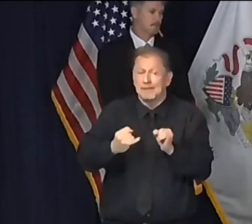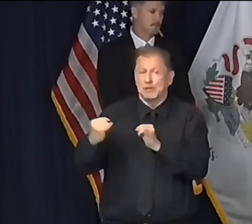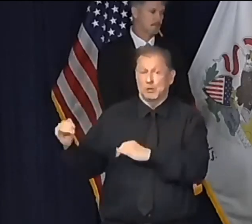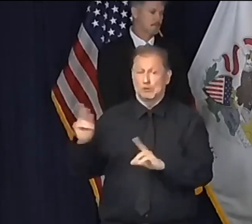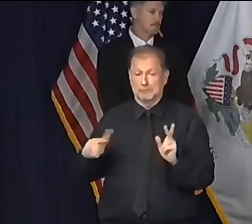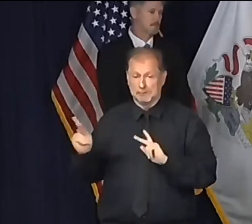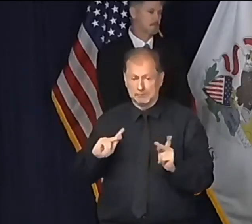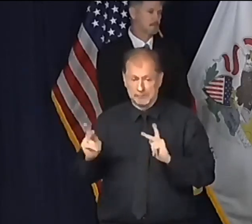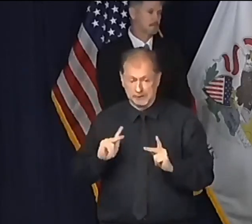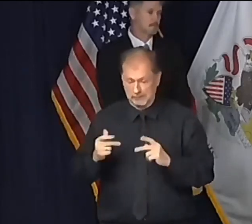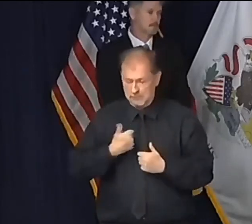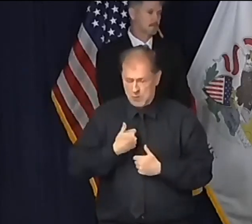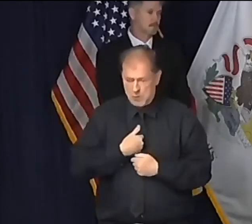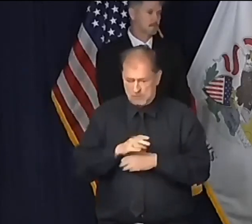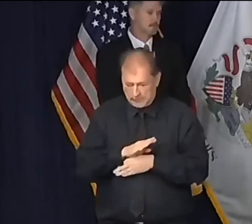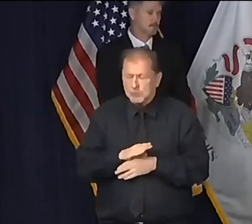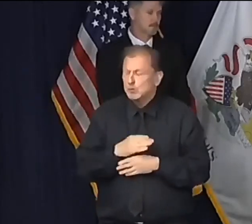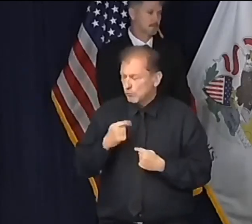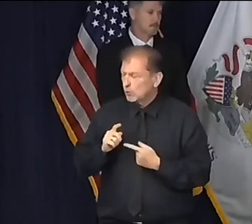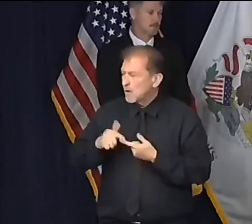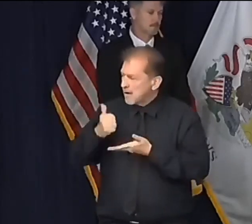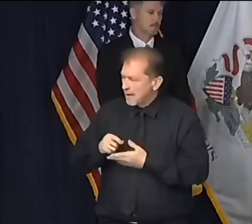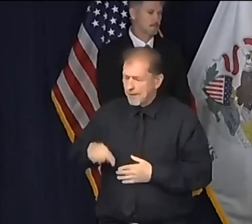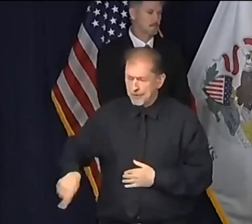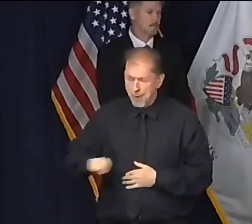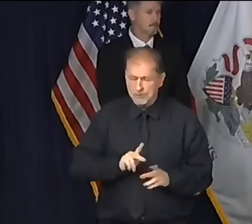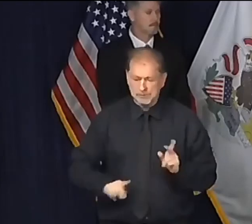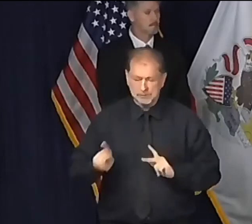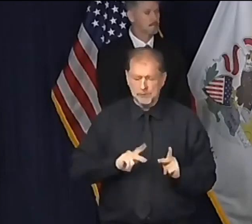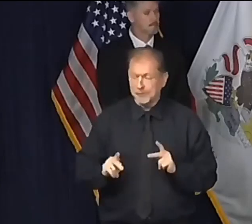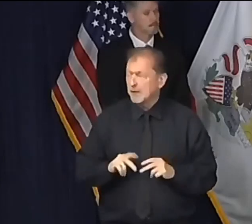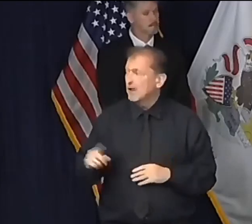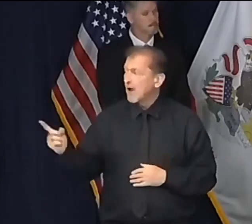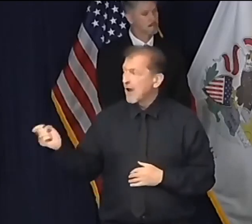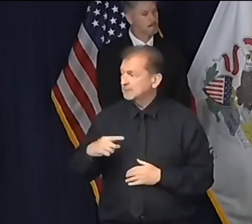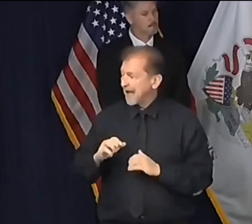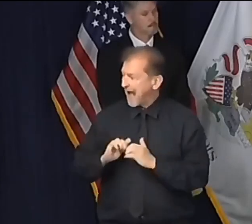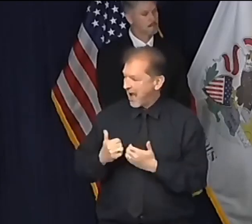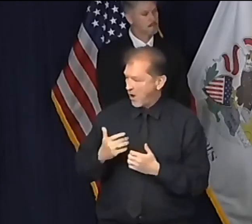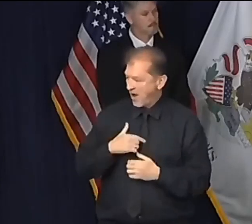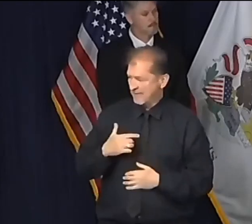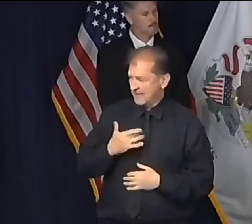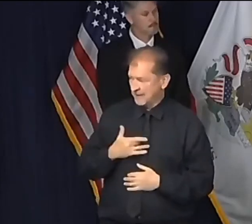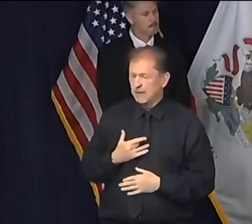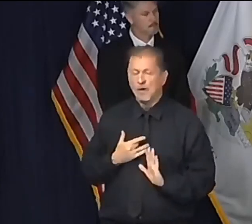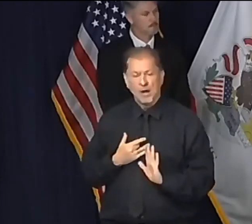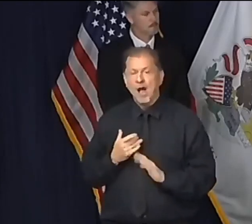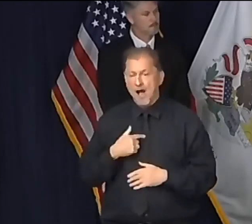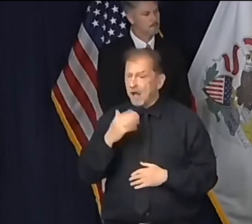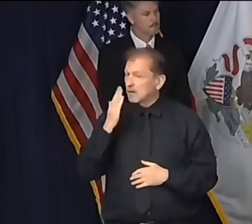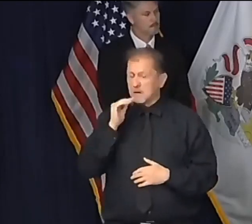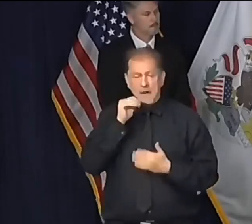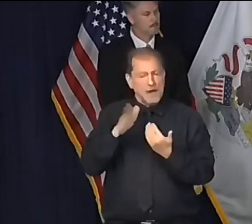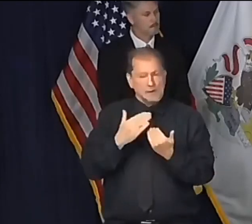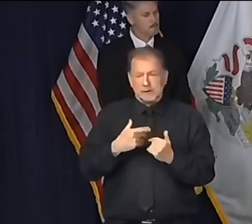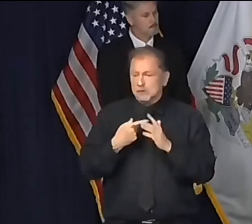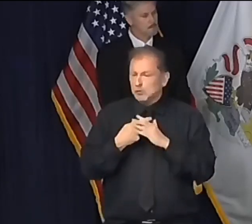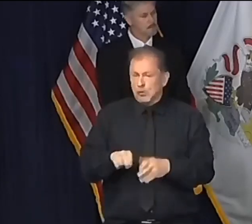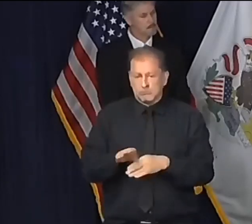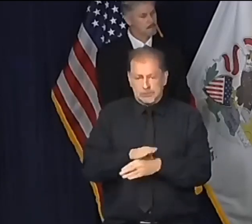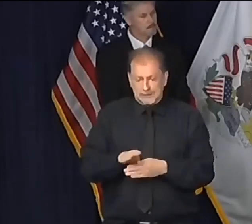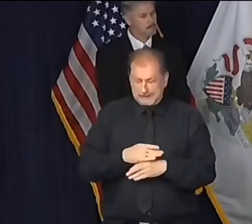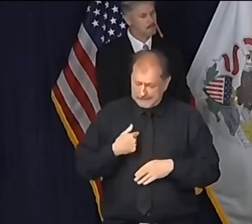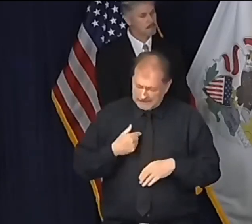to do everything we can to help those people. But if you want to know how it makes me feel, I know how hard it is to start a business and to make it